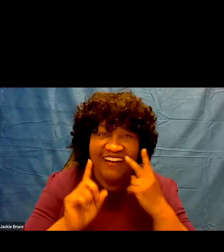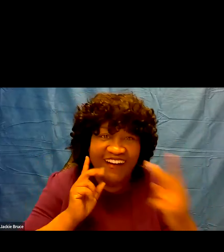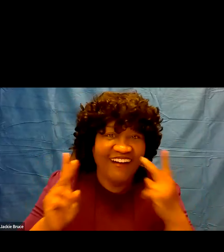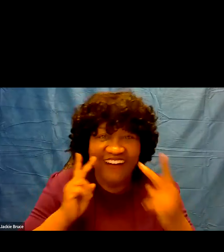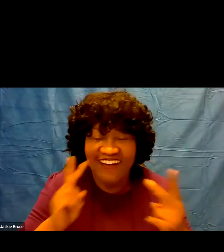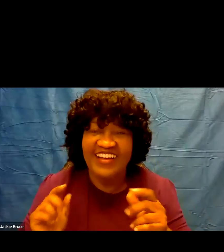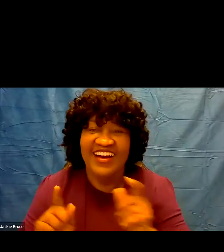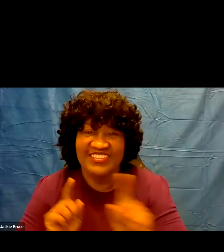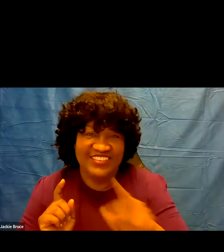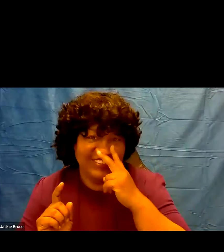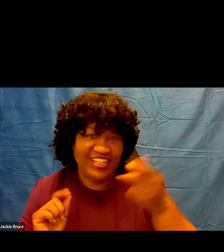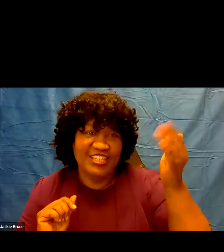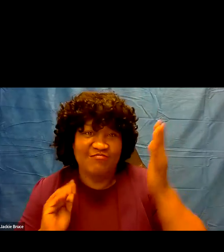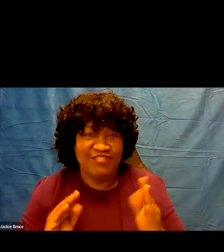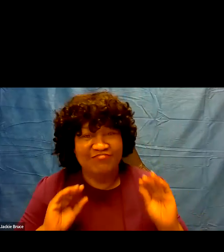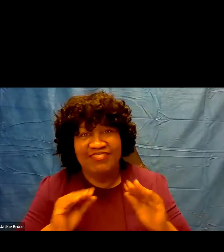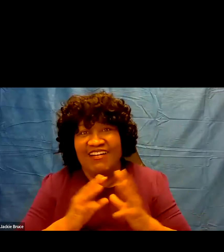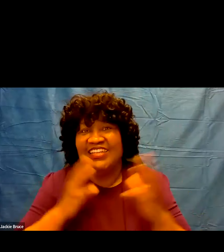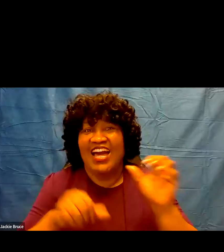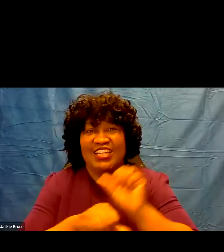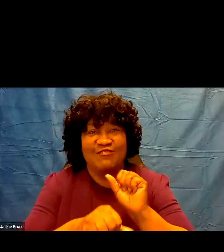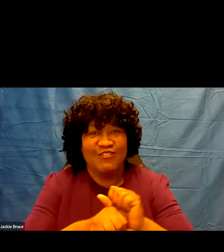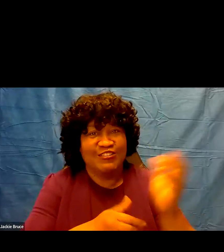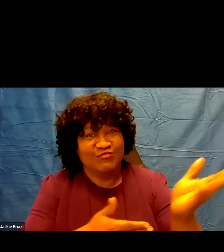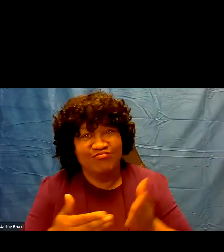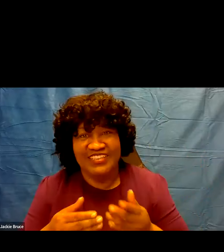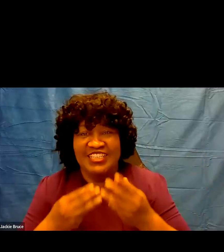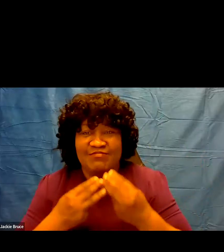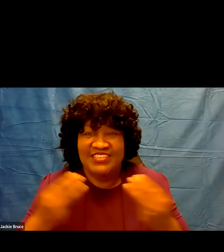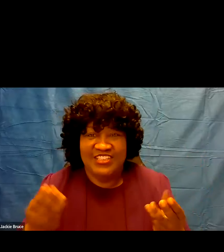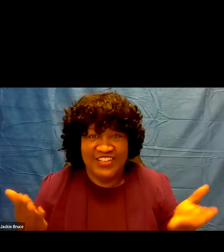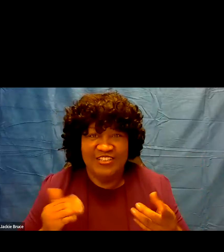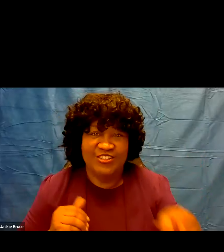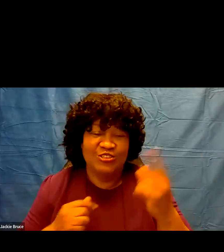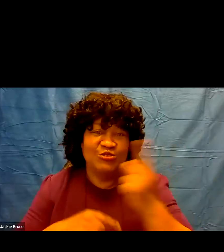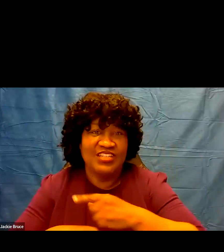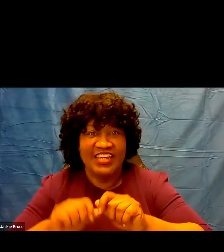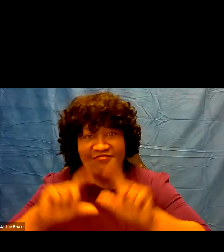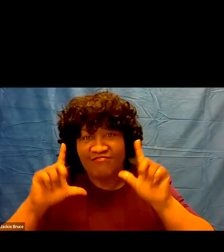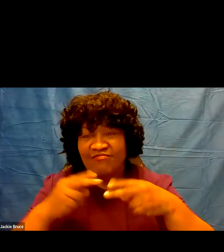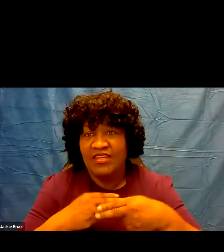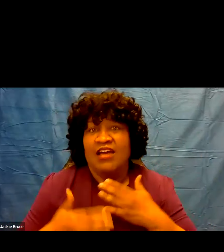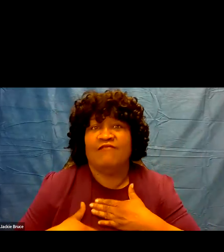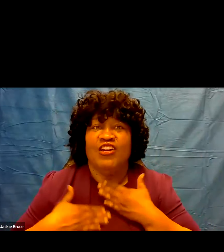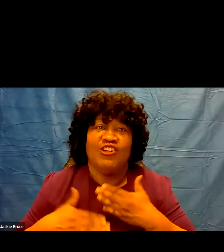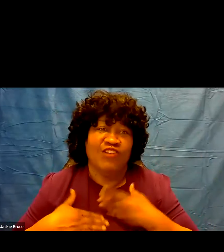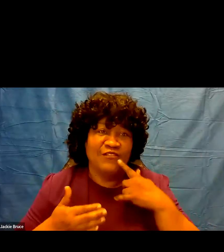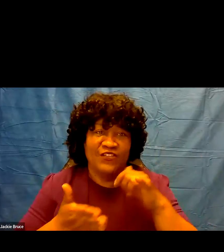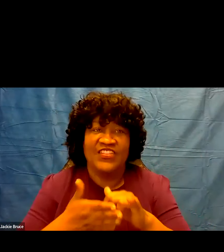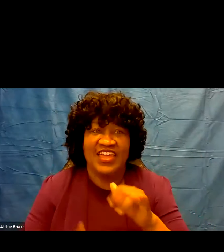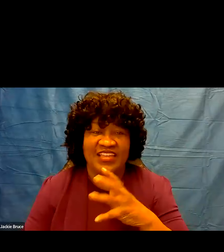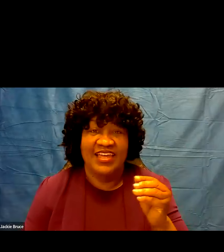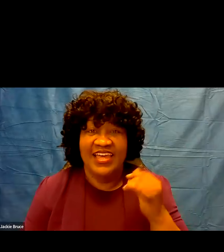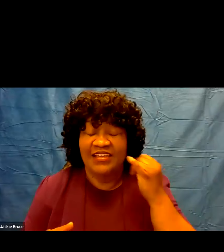probably saw, that our presenters put a lot of work into bringing this material to the CRIS today, and I'm very, very grateful for that. And